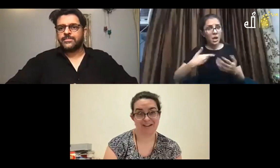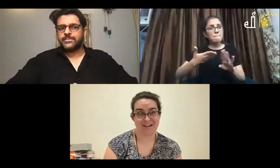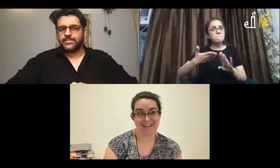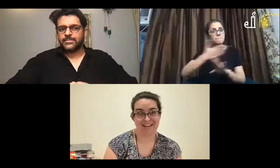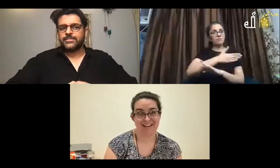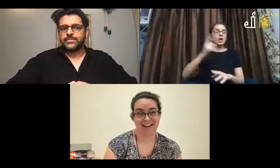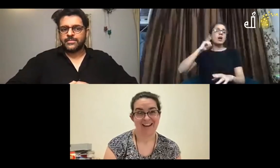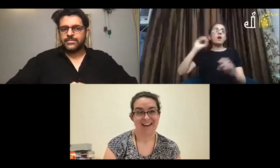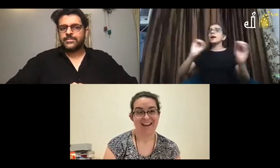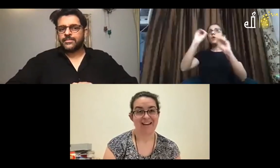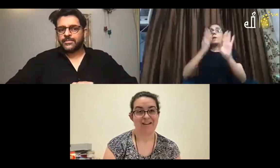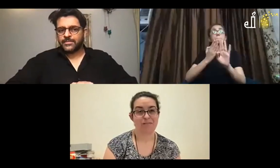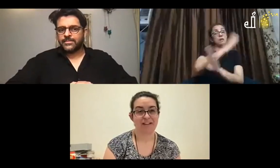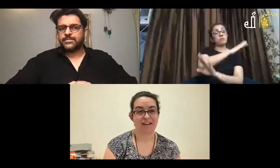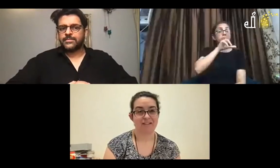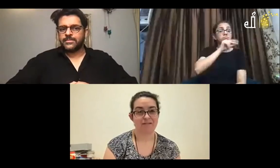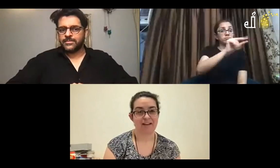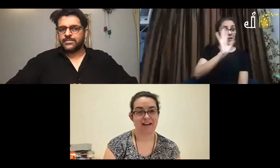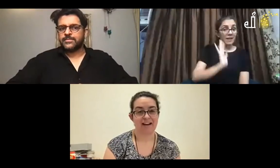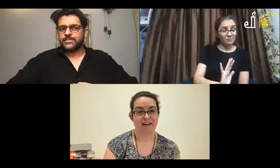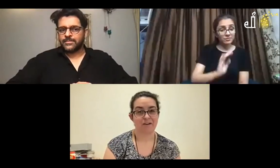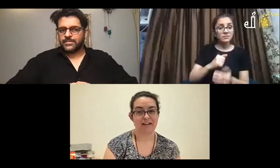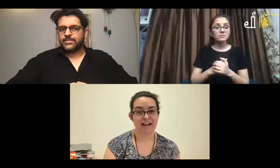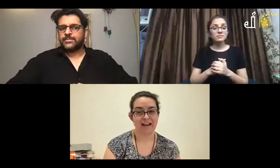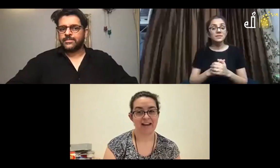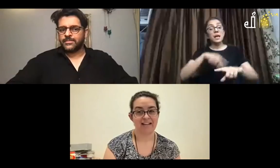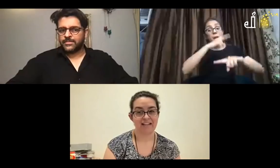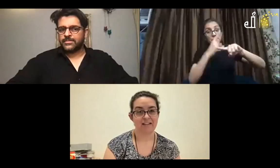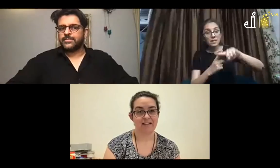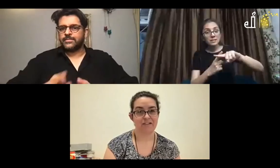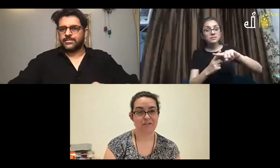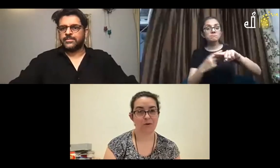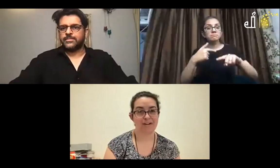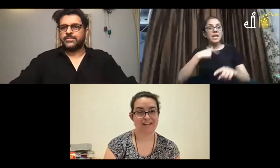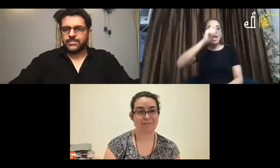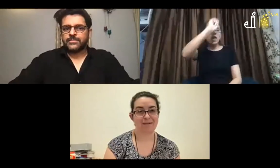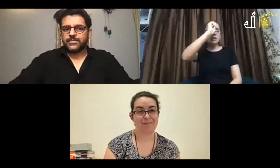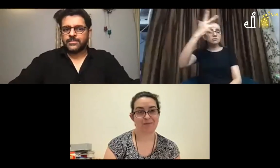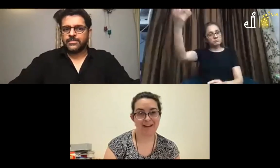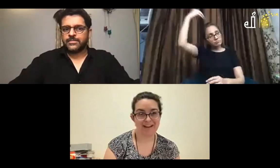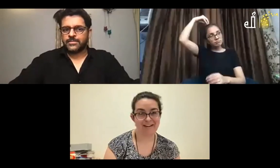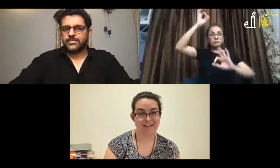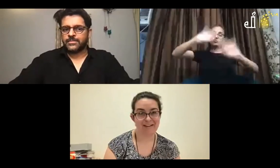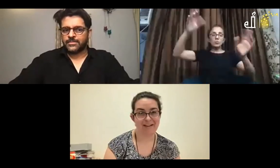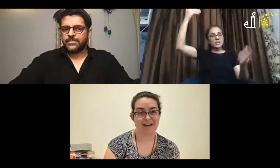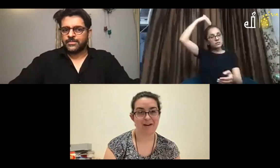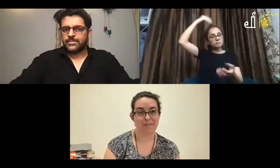all my hearing. And because of that, I already had English stored in my